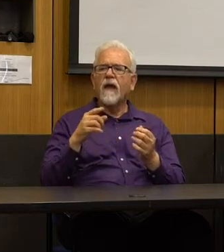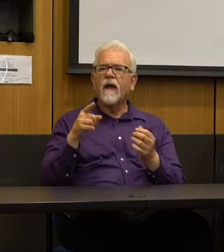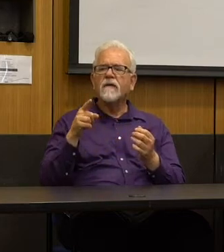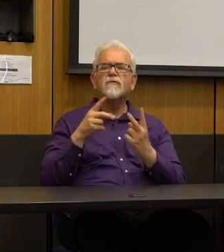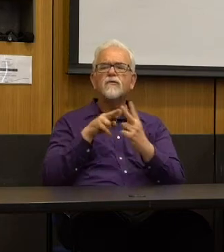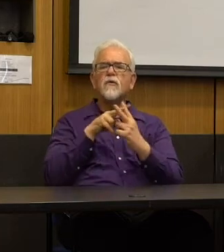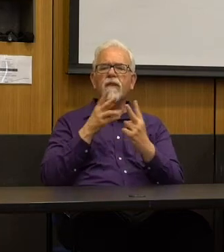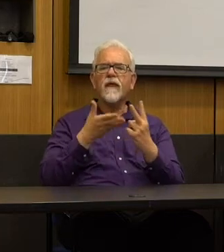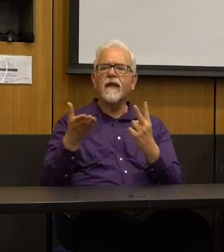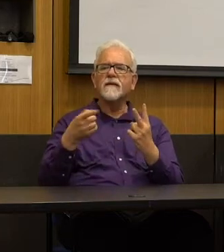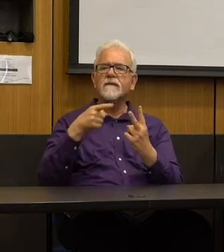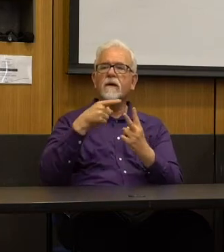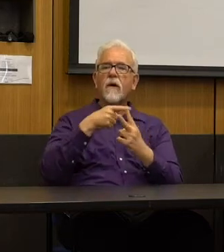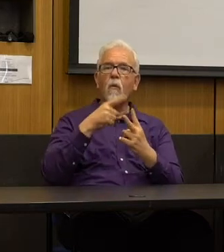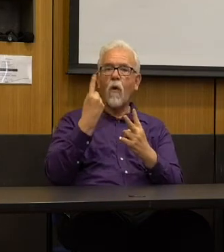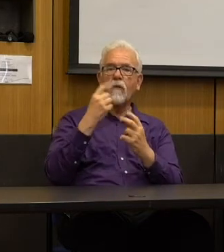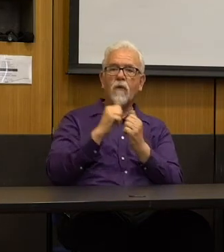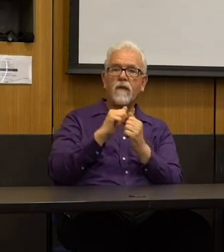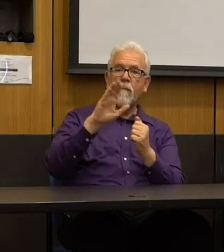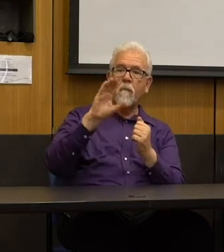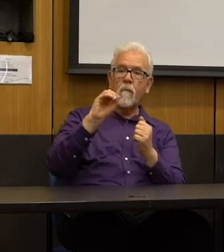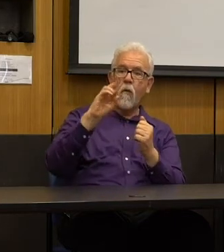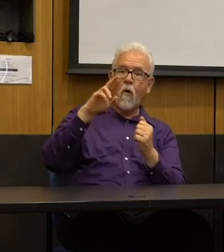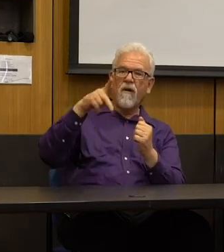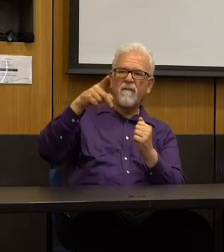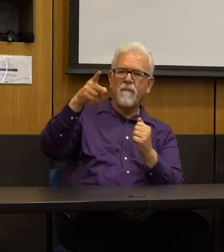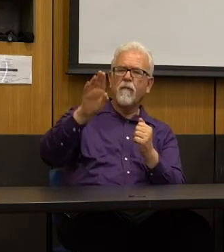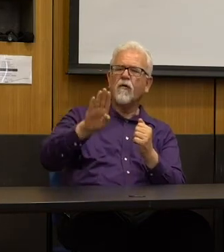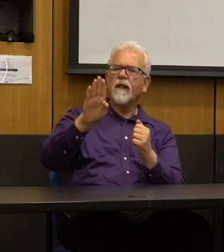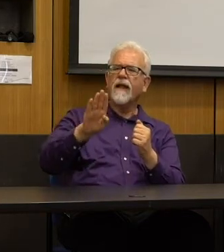two things. One was Warp, which is right over here.